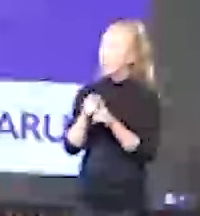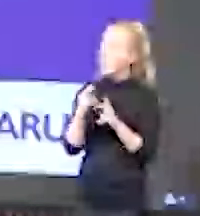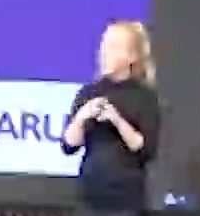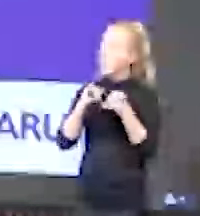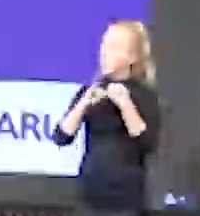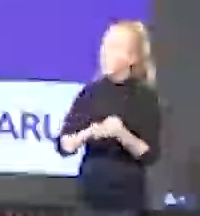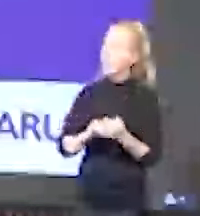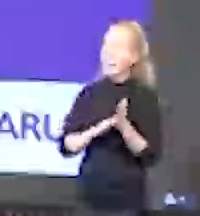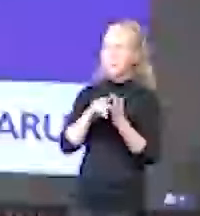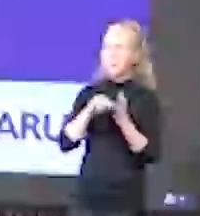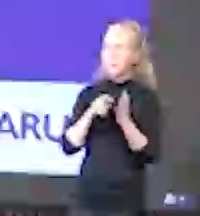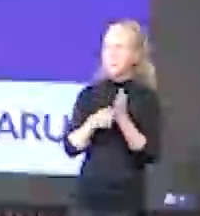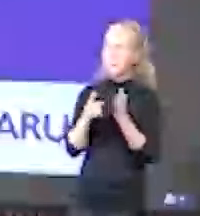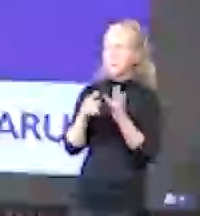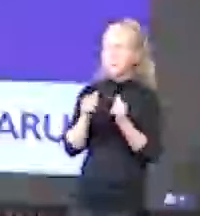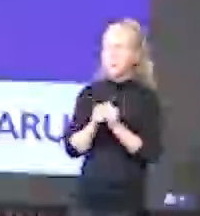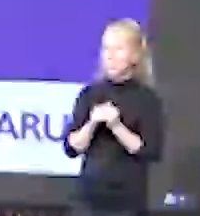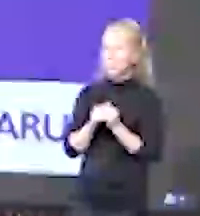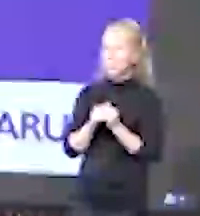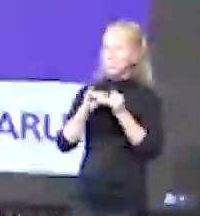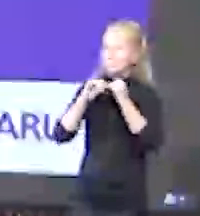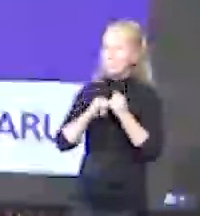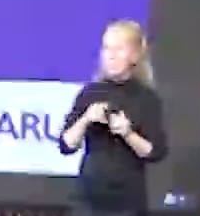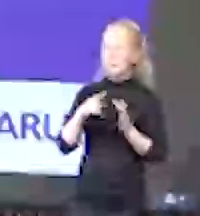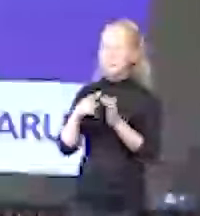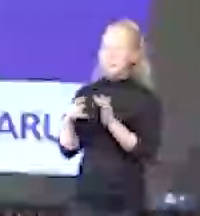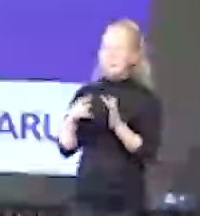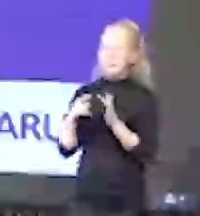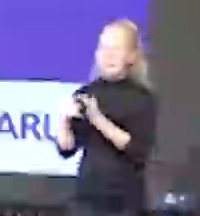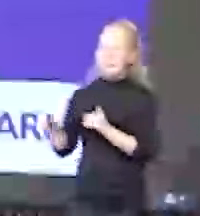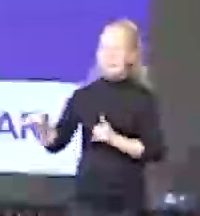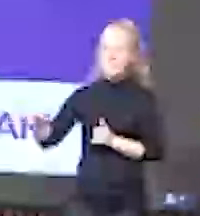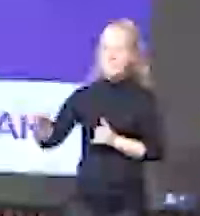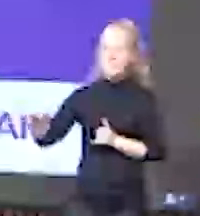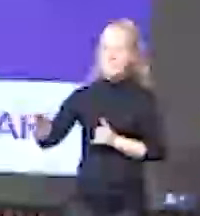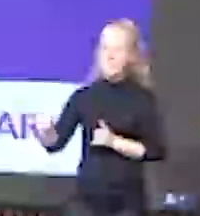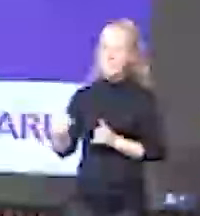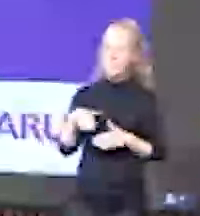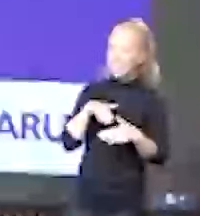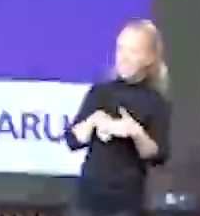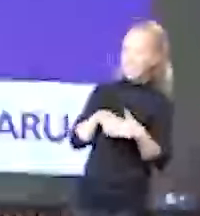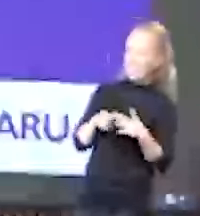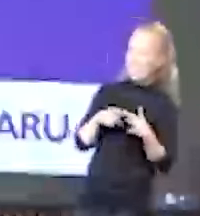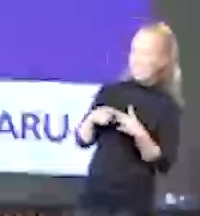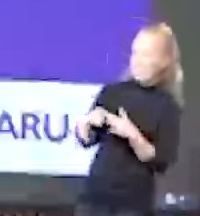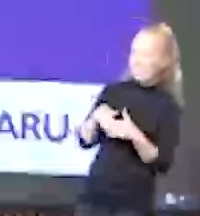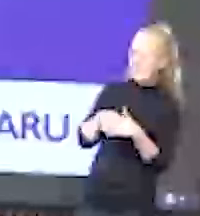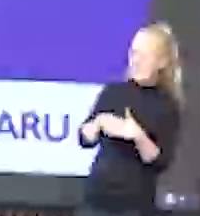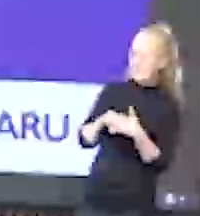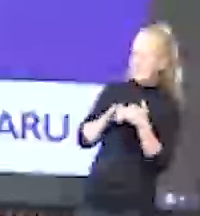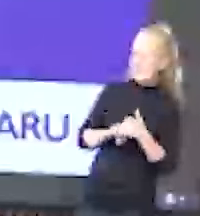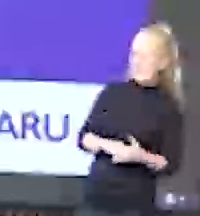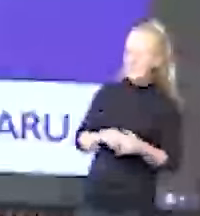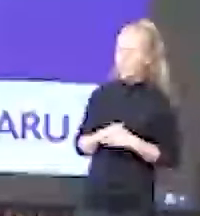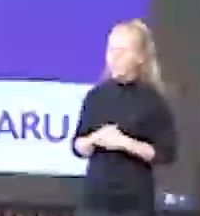That's correct. Which is Melbourne's sort of southeast and eastern suburbs. Inner east, inner south, Bayside suburbs. Fantastic. He has